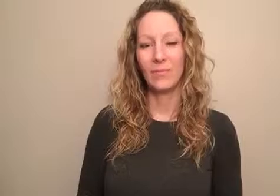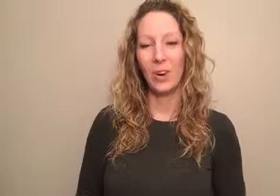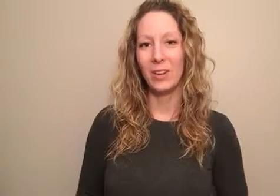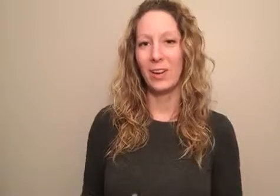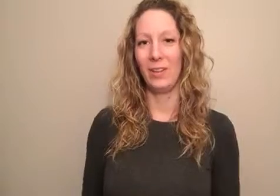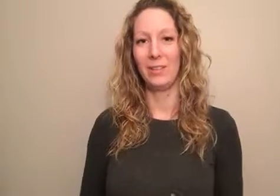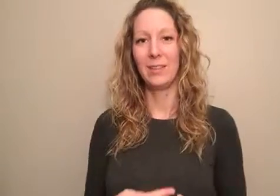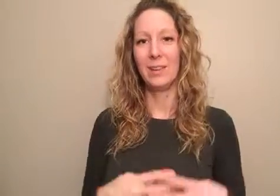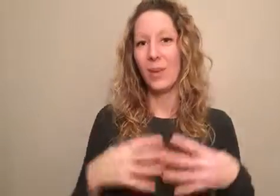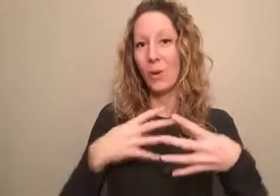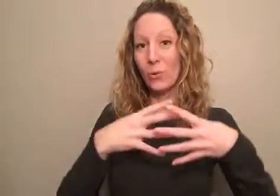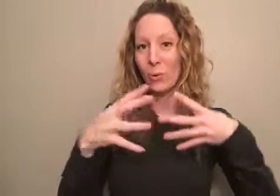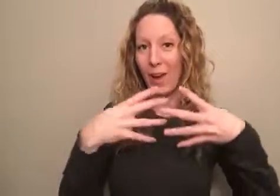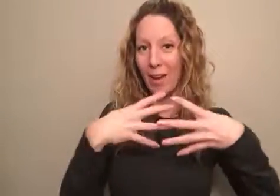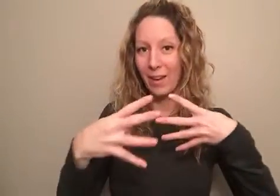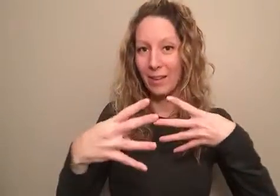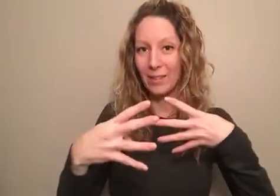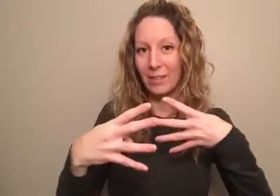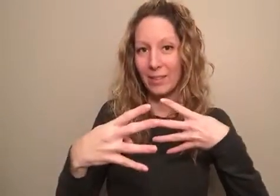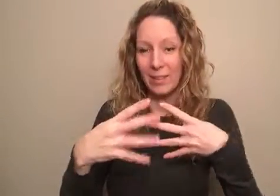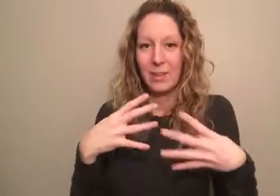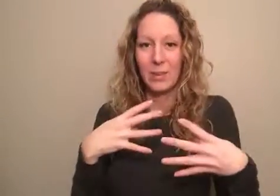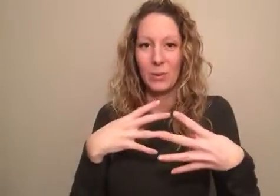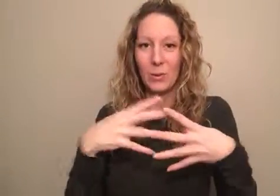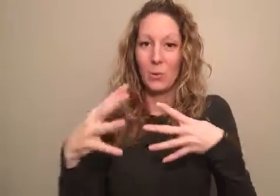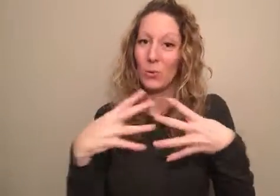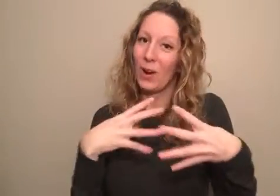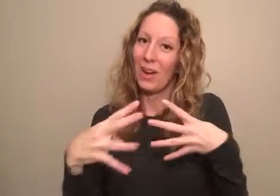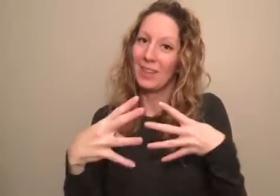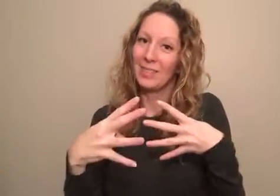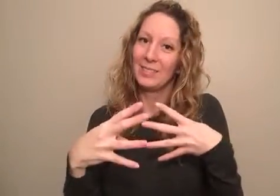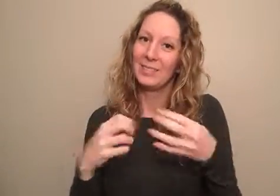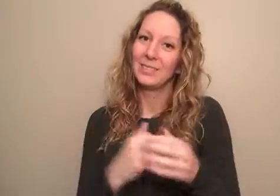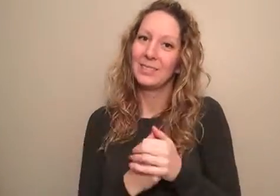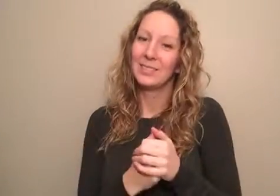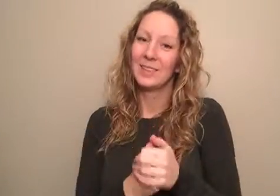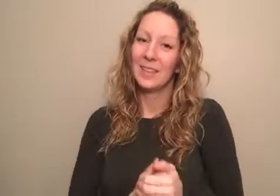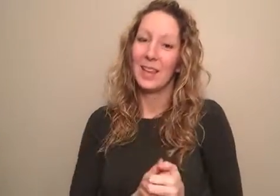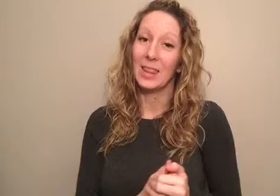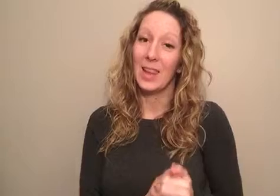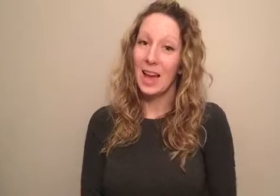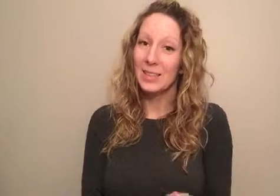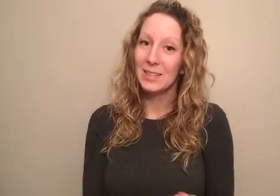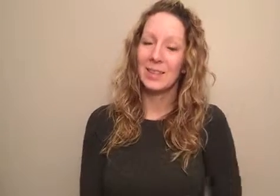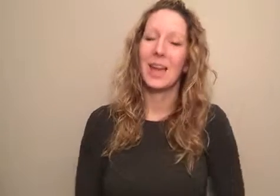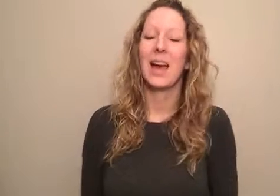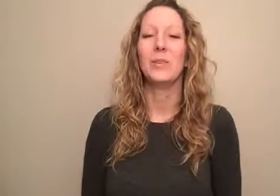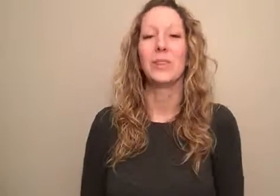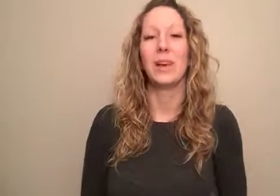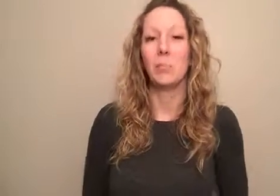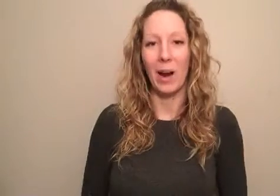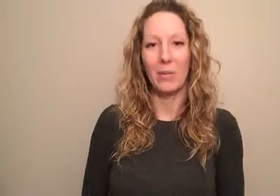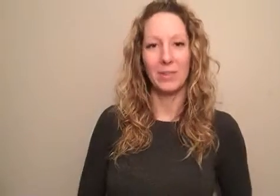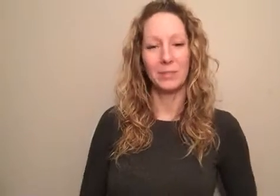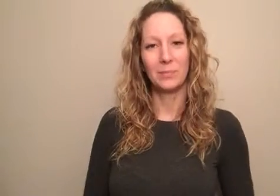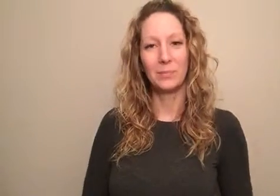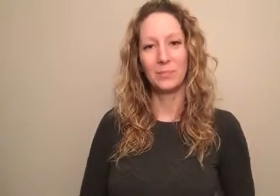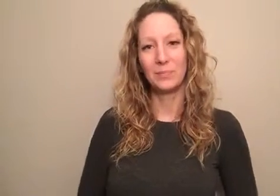Very good. Gray, gray. And last, how do you sign brown?